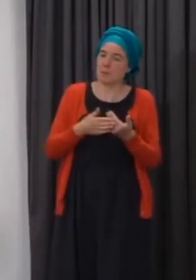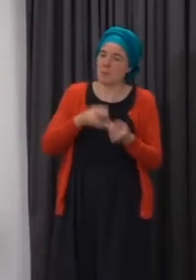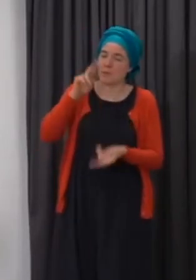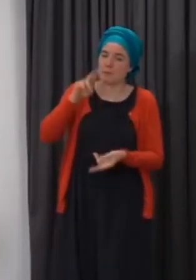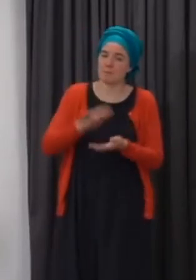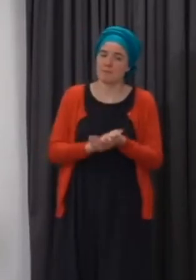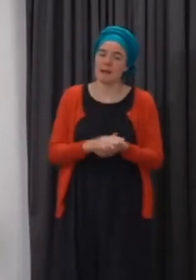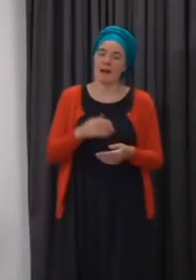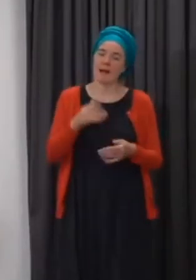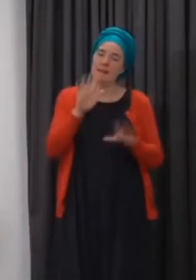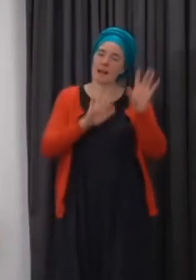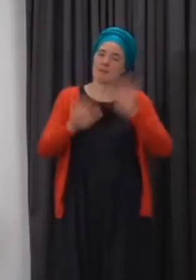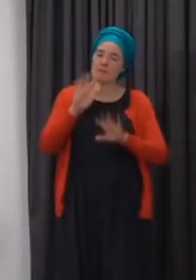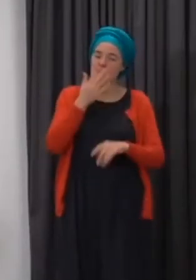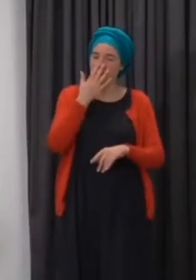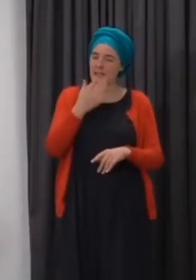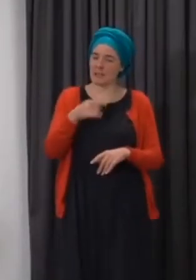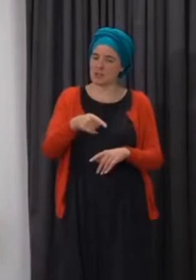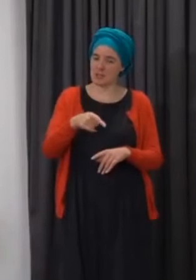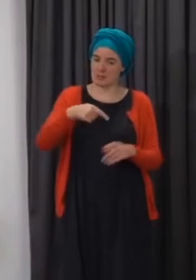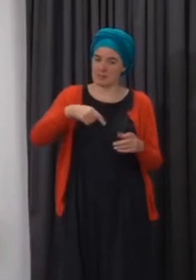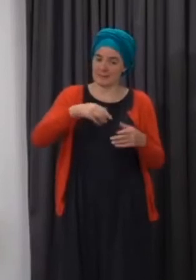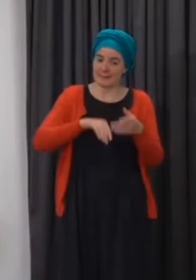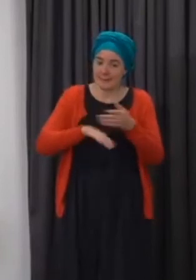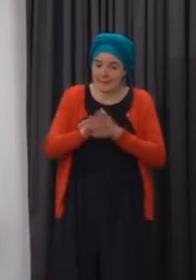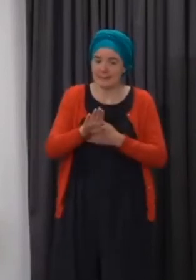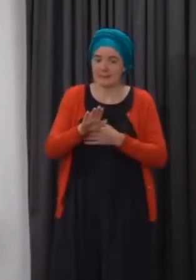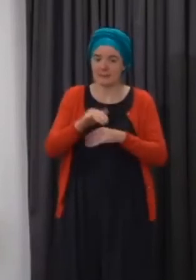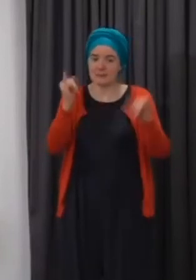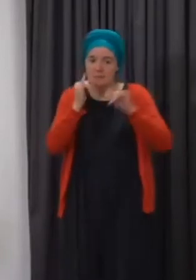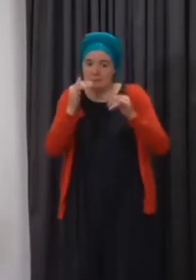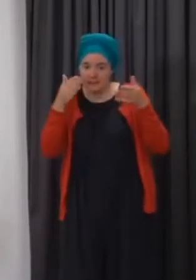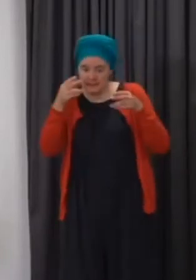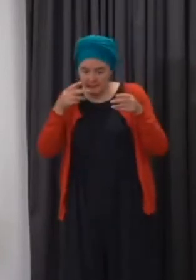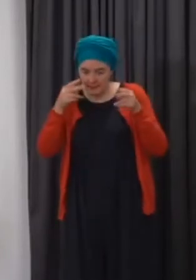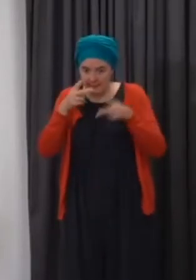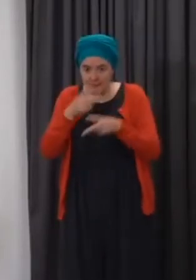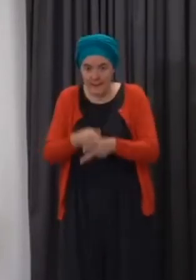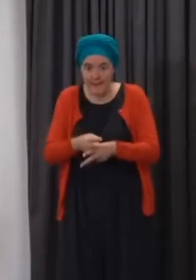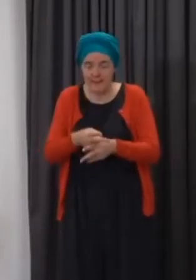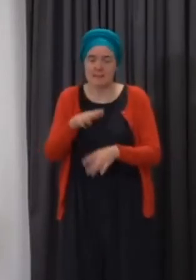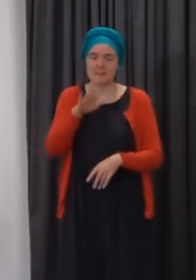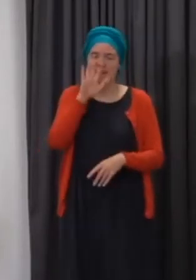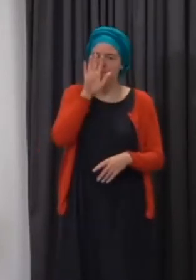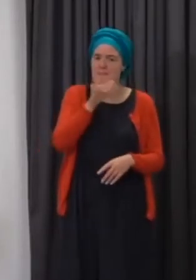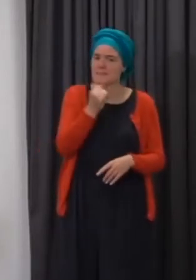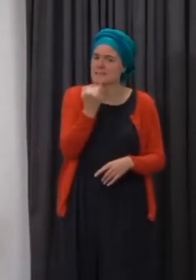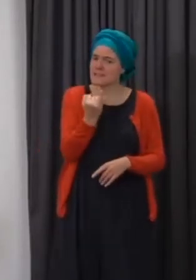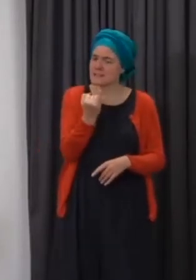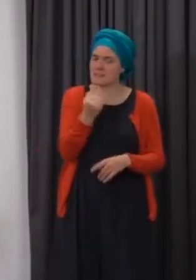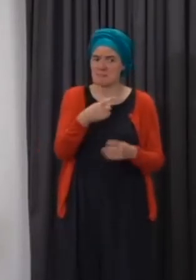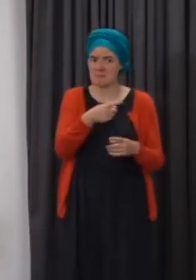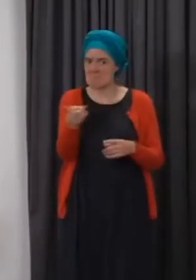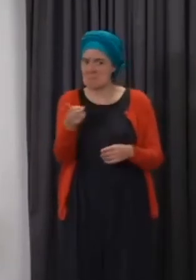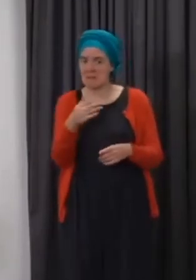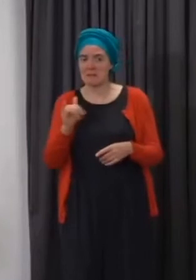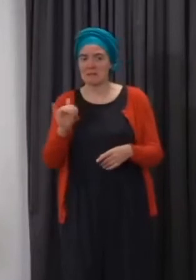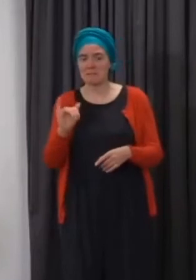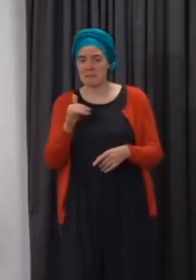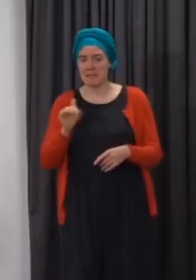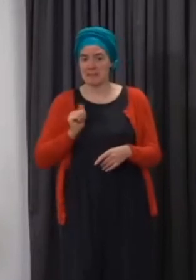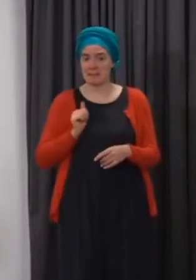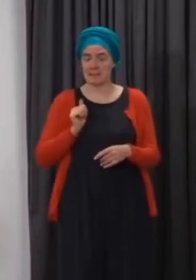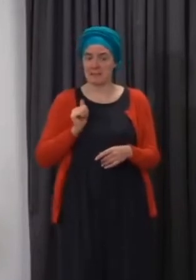is 56. You may have expected that to be older. The majority of people in intensive care with coronavirus are